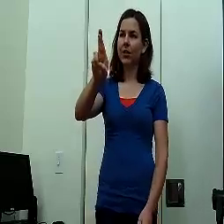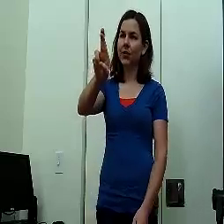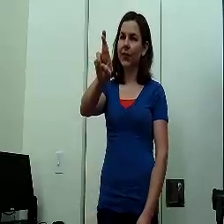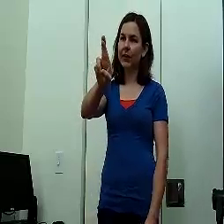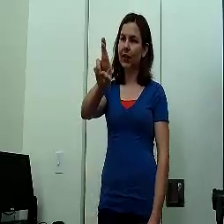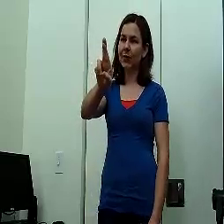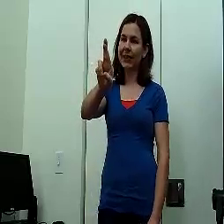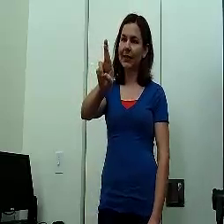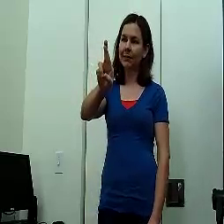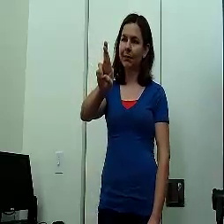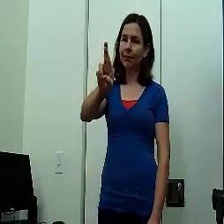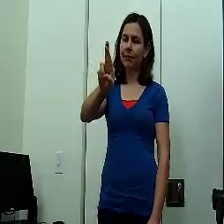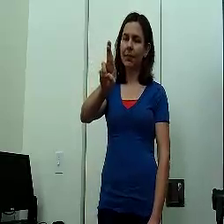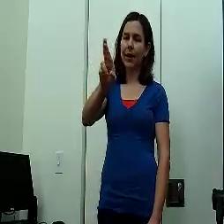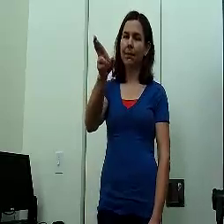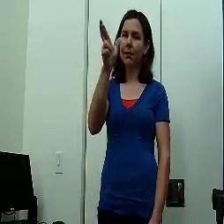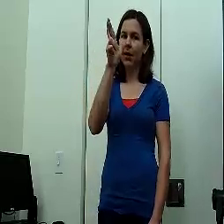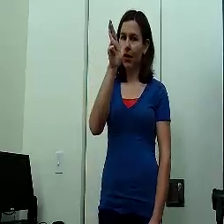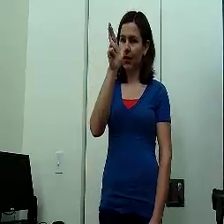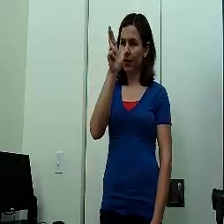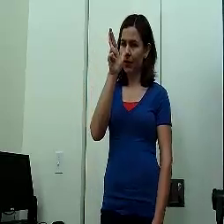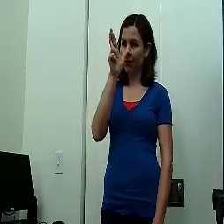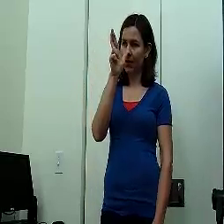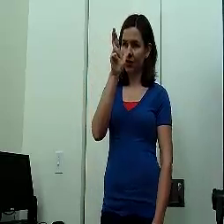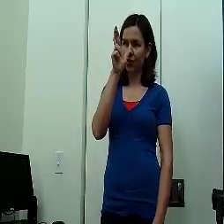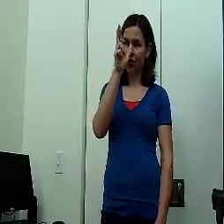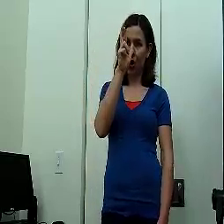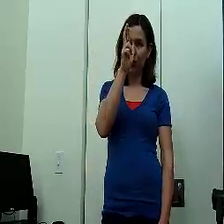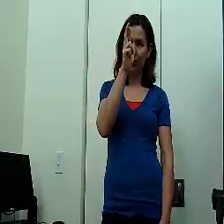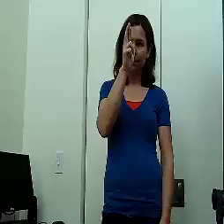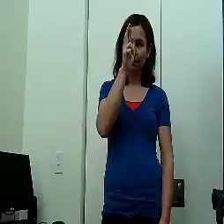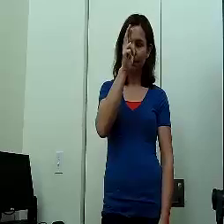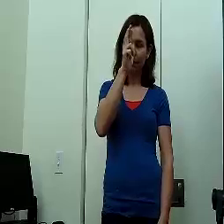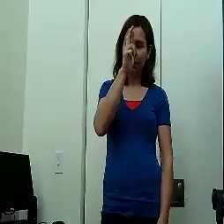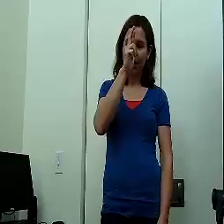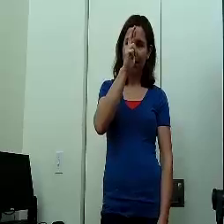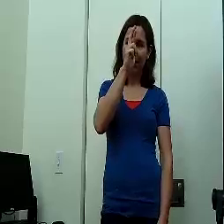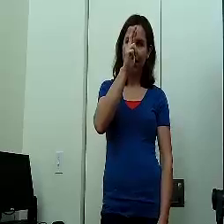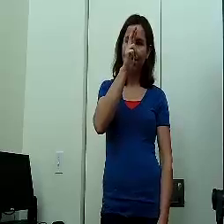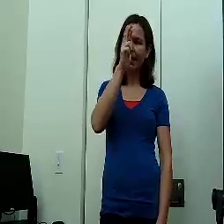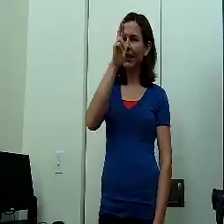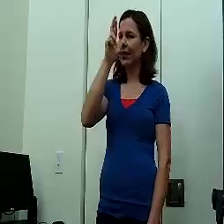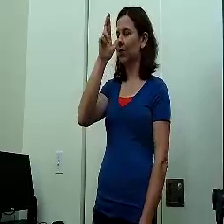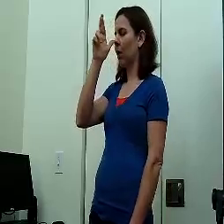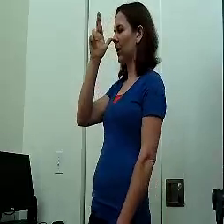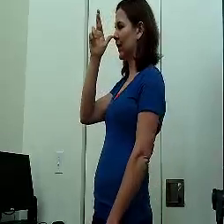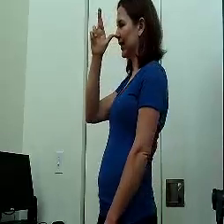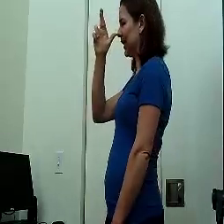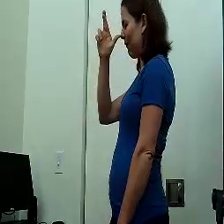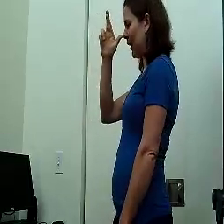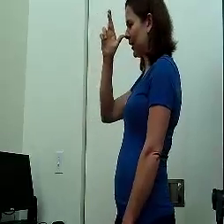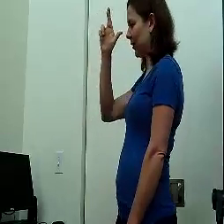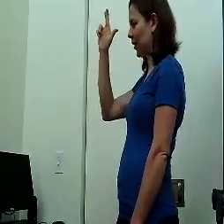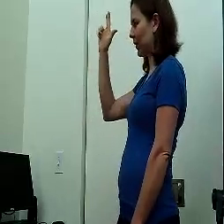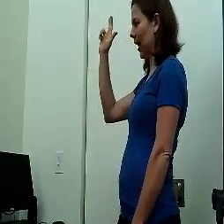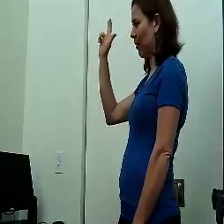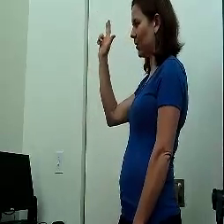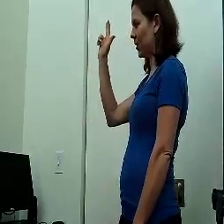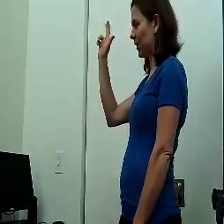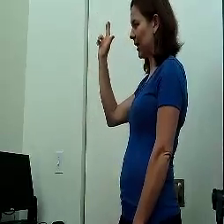your fingers are twisted. Yep. And then your thumb touches your nose. And then it basically draws a 7. So it goes out to the